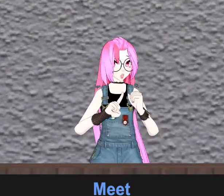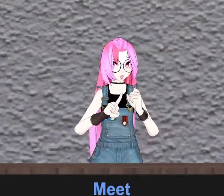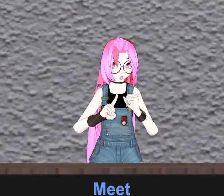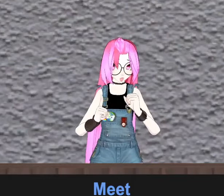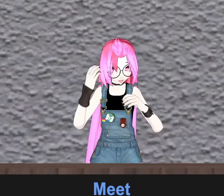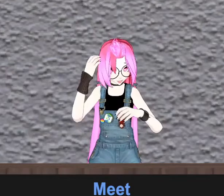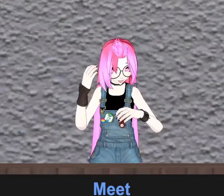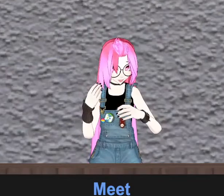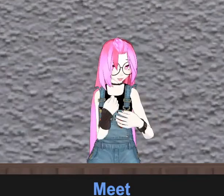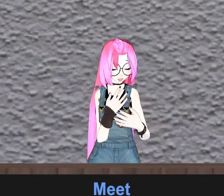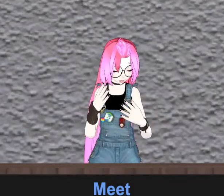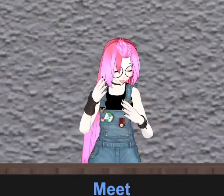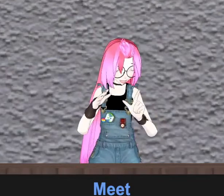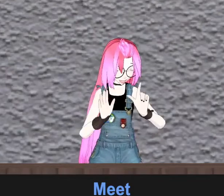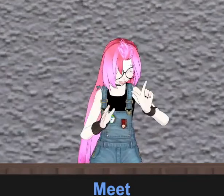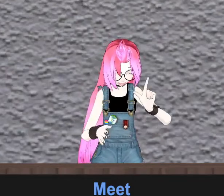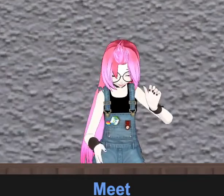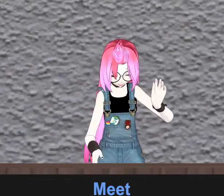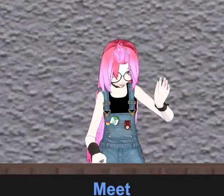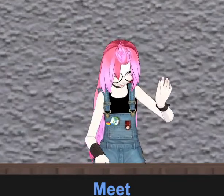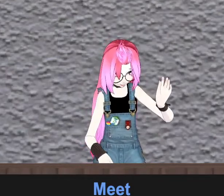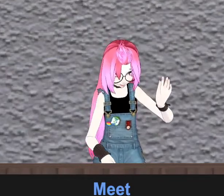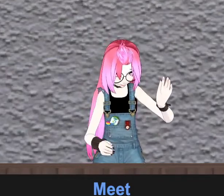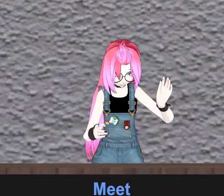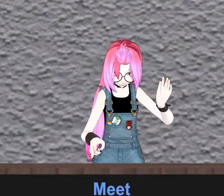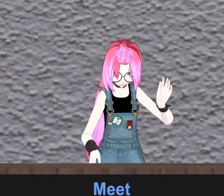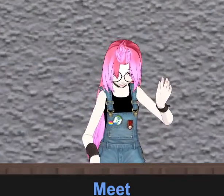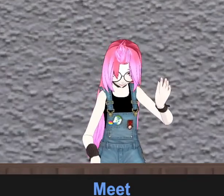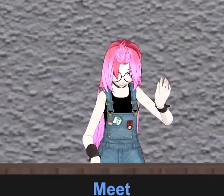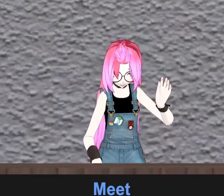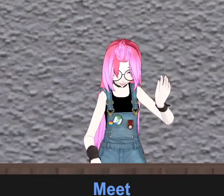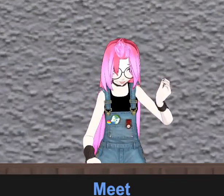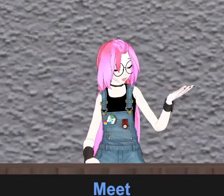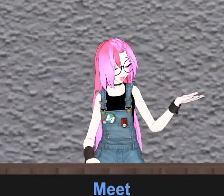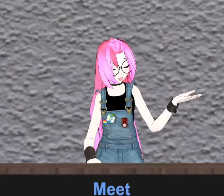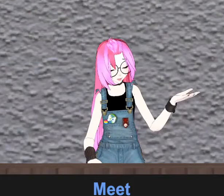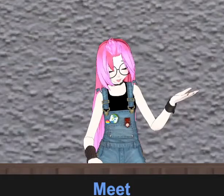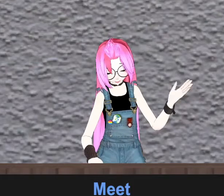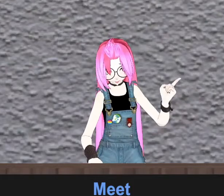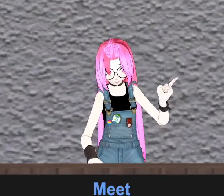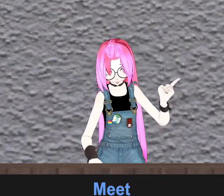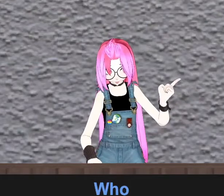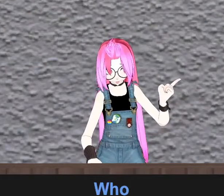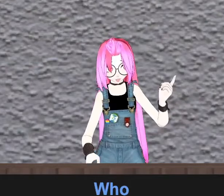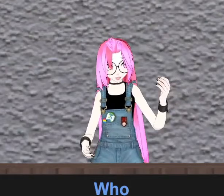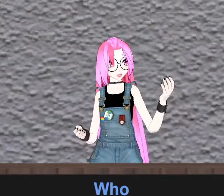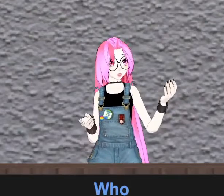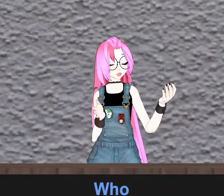even if you do know them. It's good to kind of review that. So let's go over those. So we already know how, right? So then what if we want to